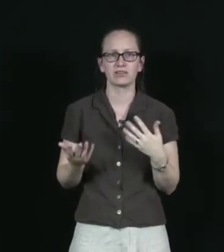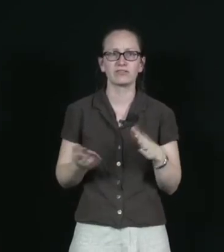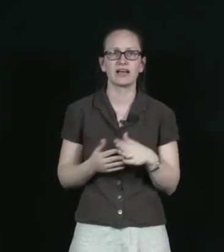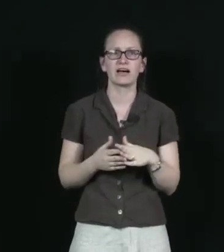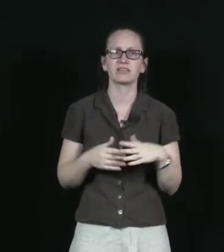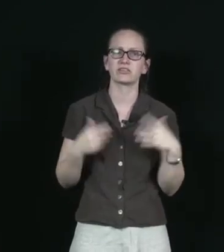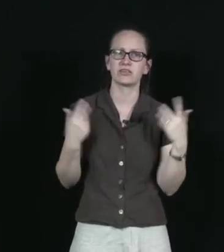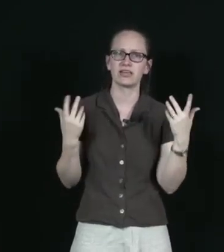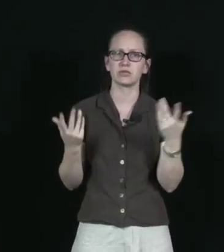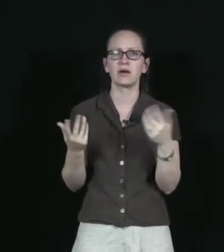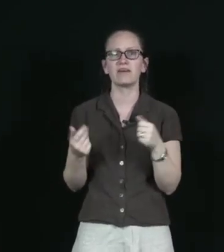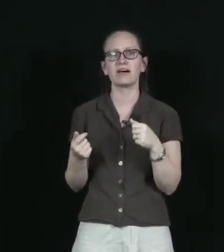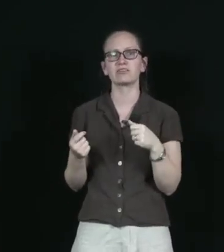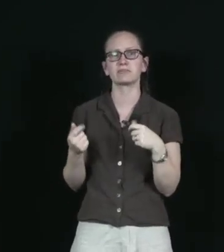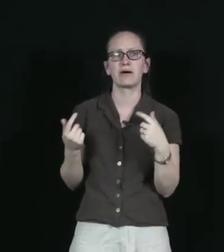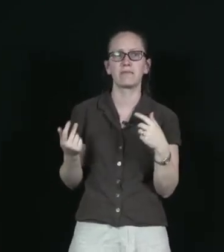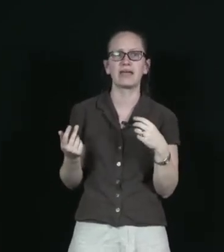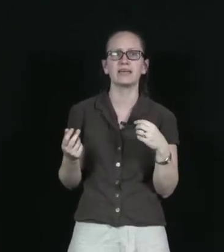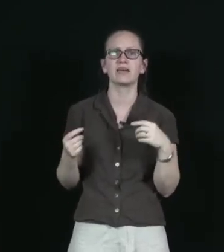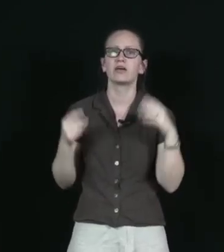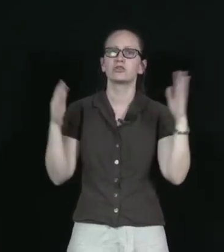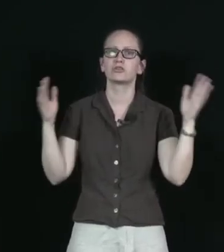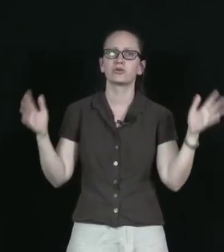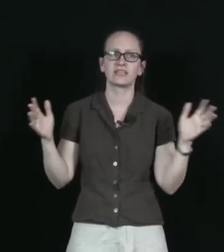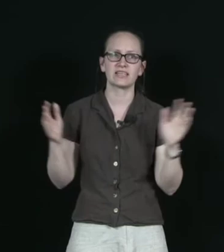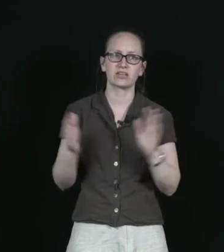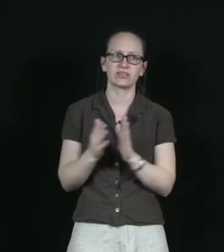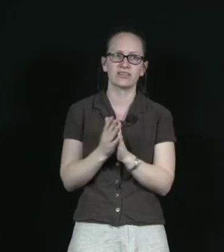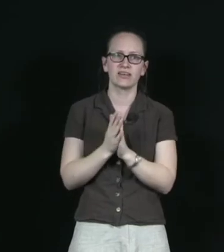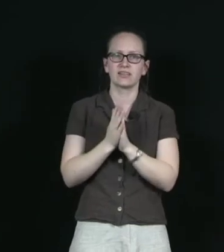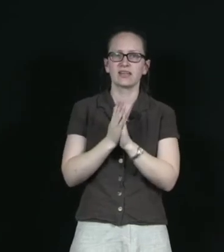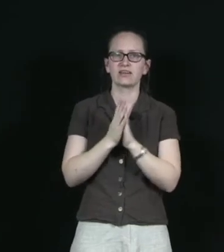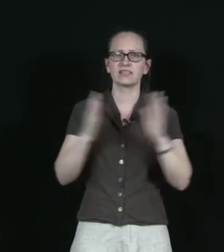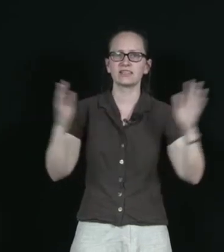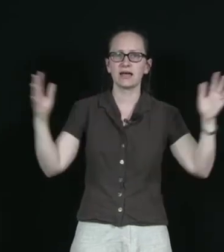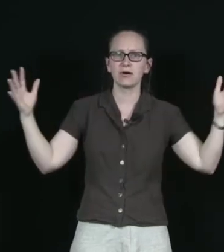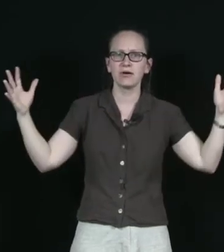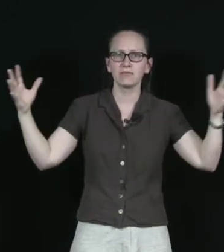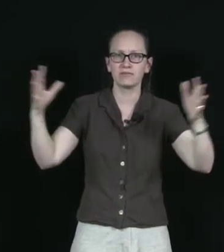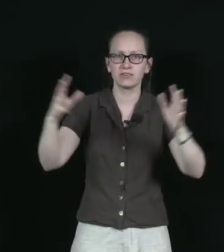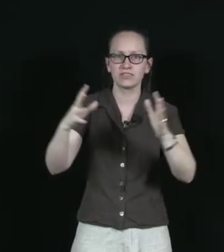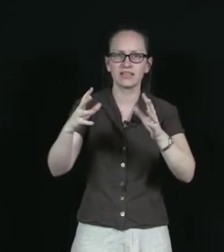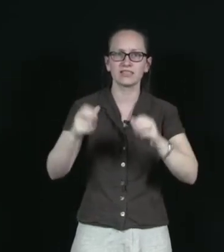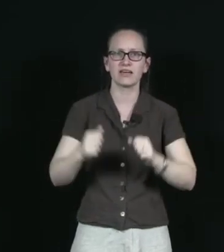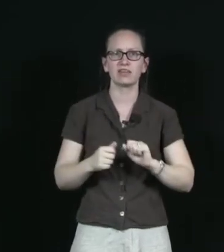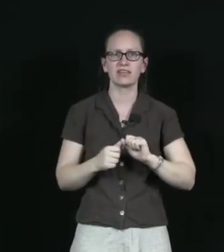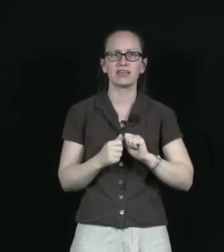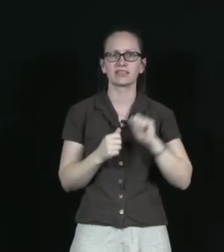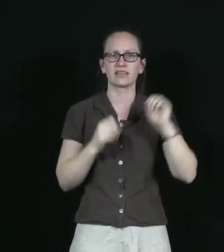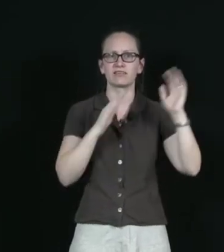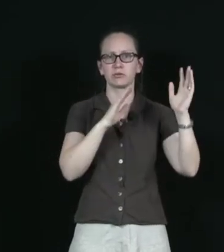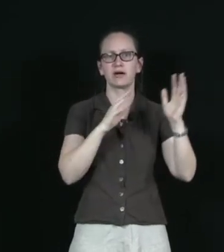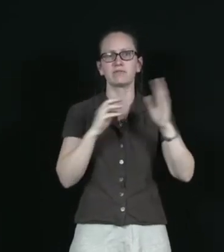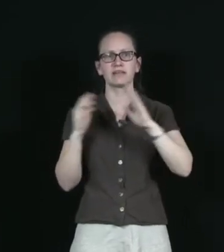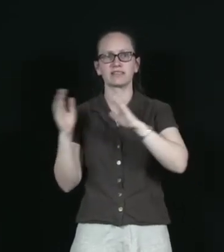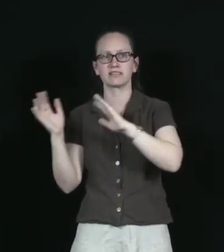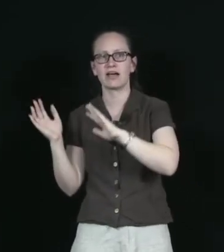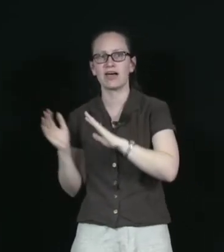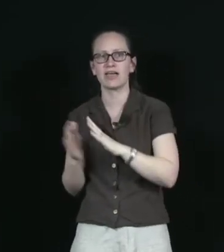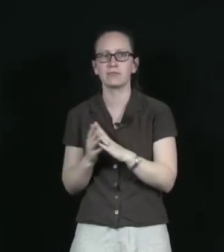of class. So that's 12 hours per week during session. Now in summer, we've condensed everything. Instead of 12 weeks, it's now 8